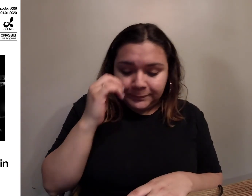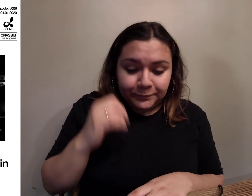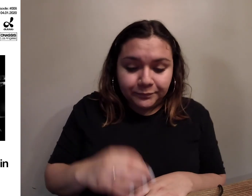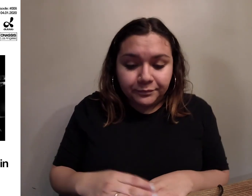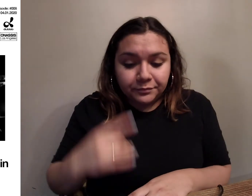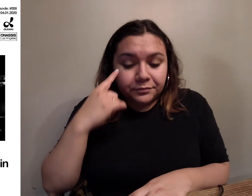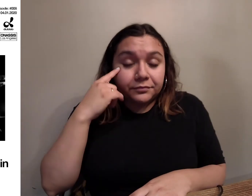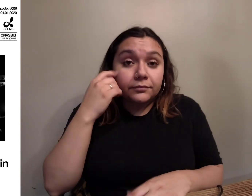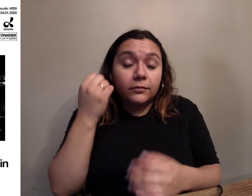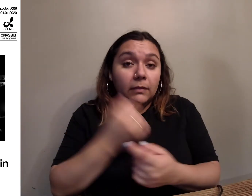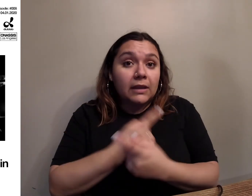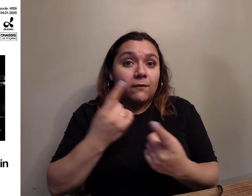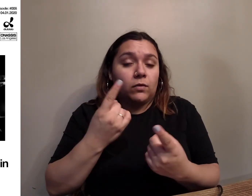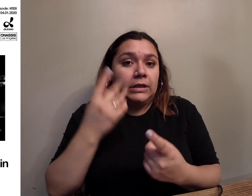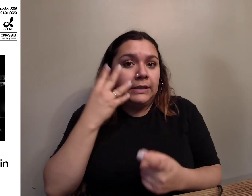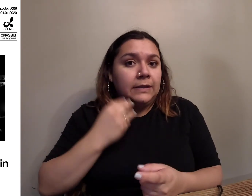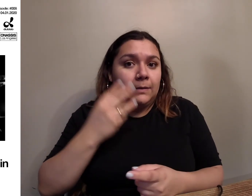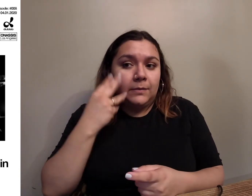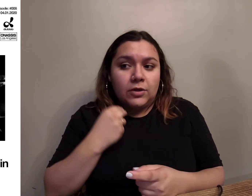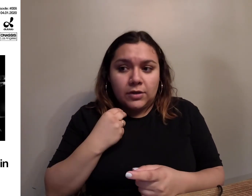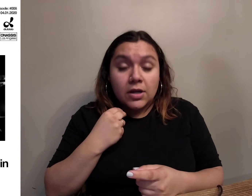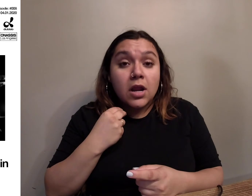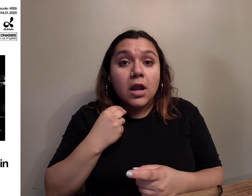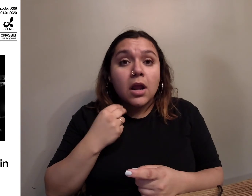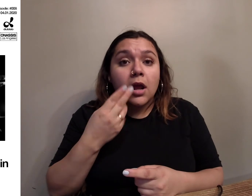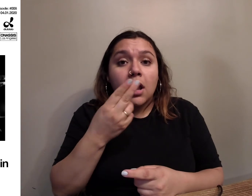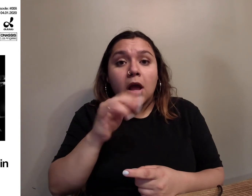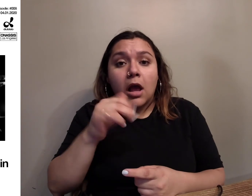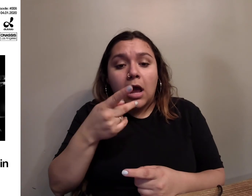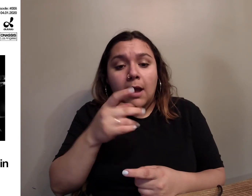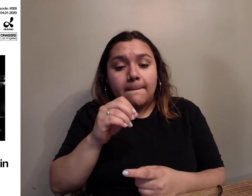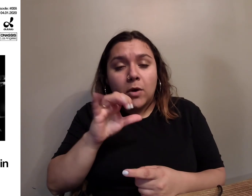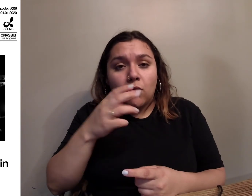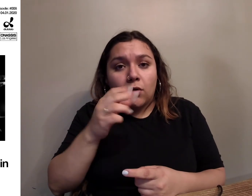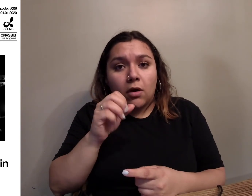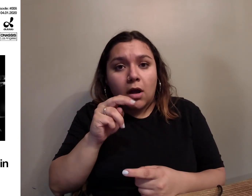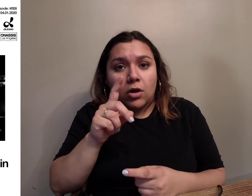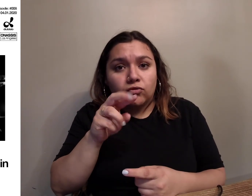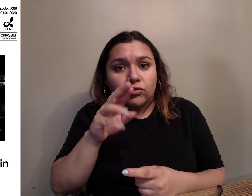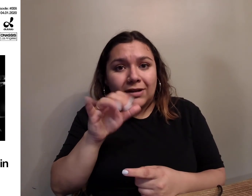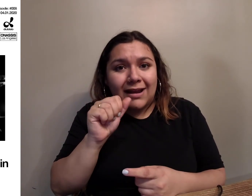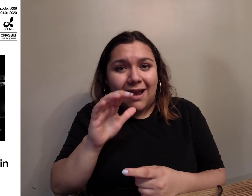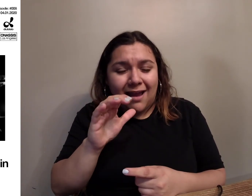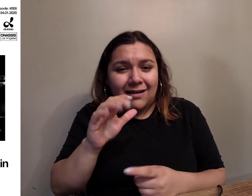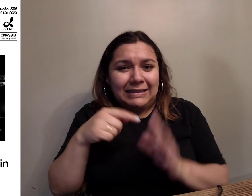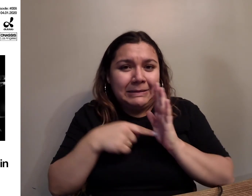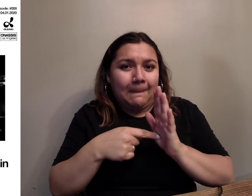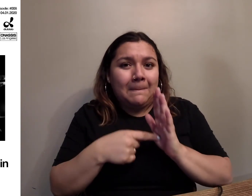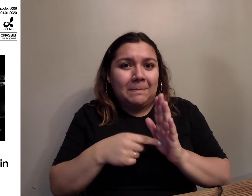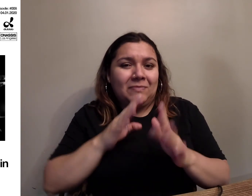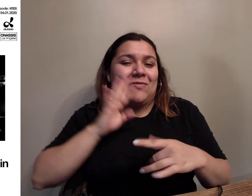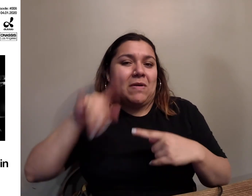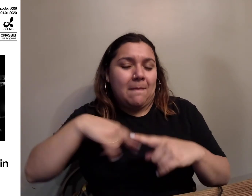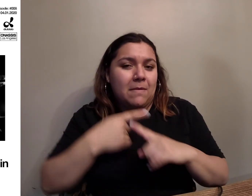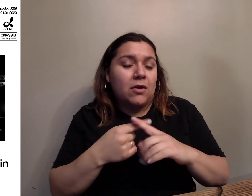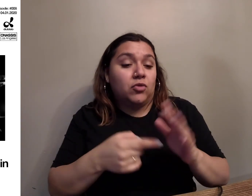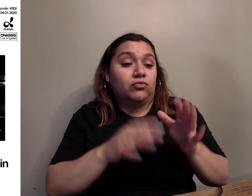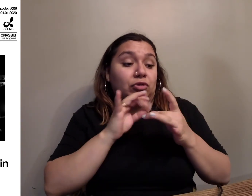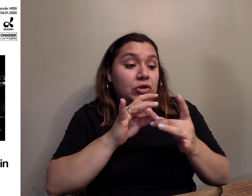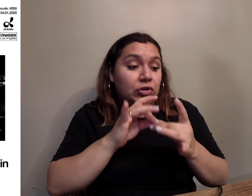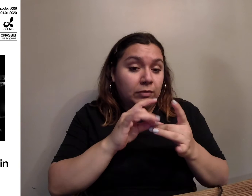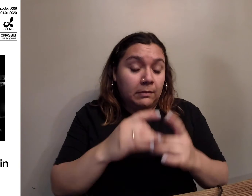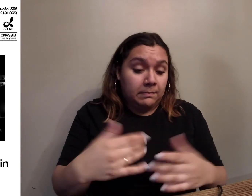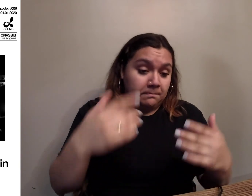all going through a series of hypochondriac symptoms tells us something about the relationship between the mind and the body. I